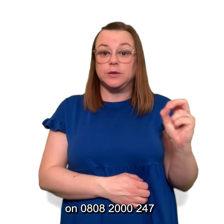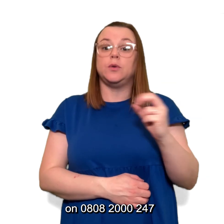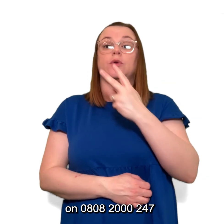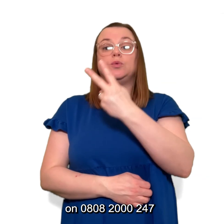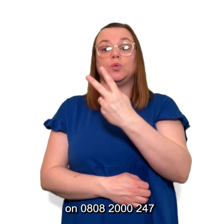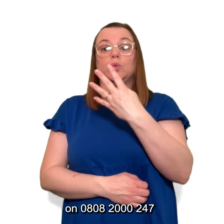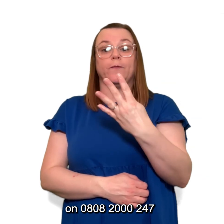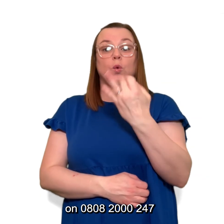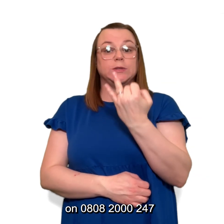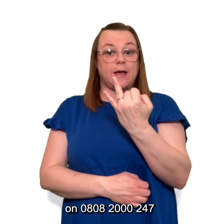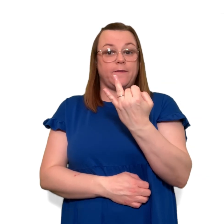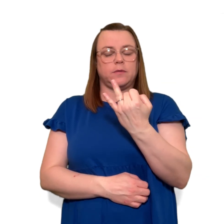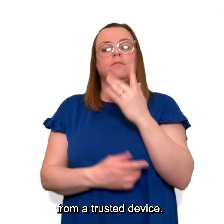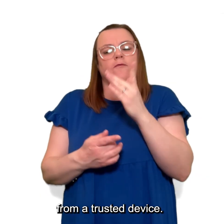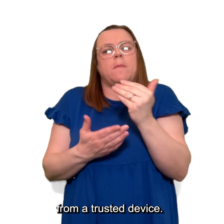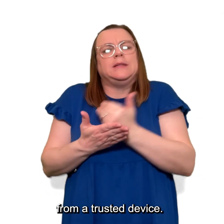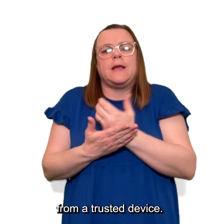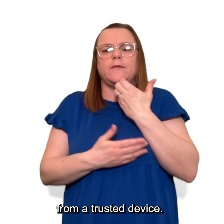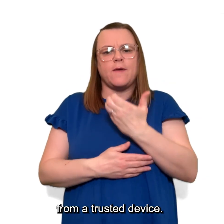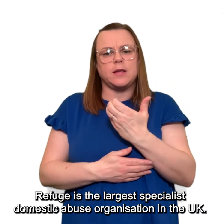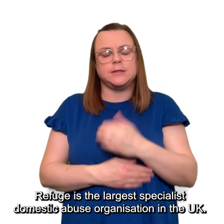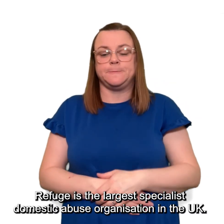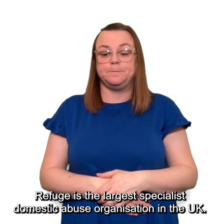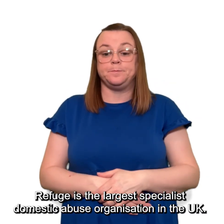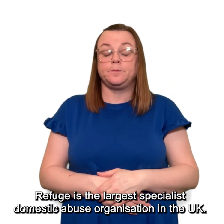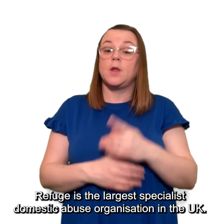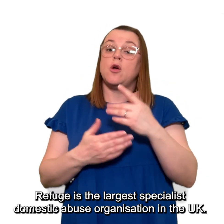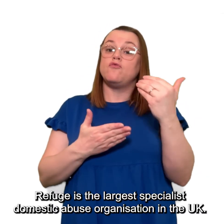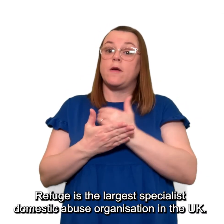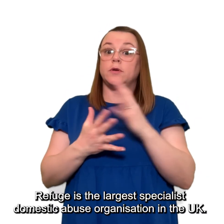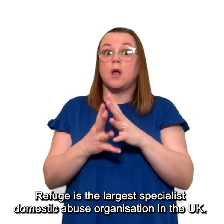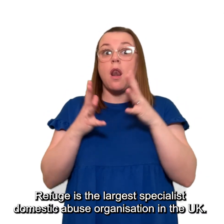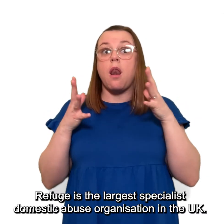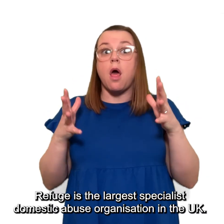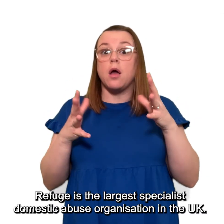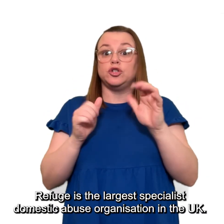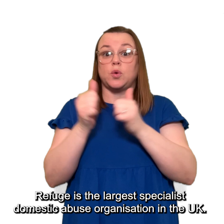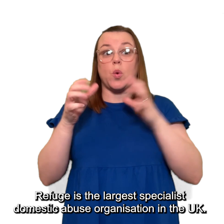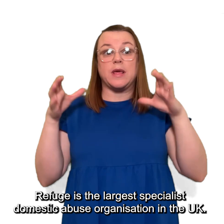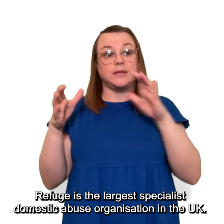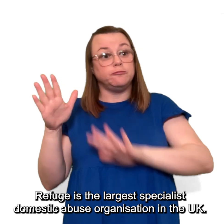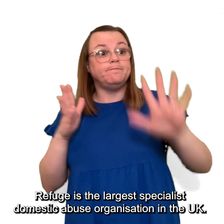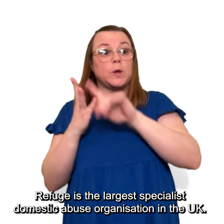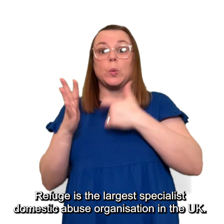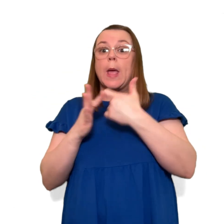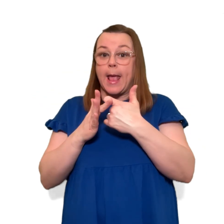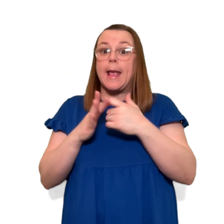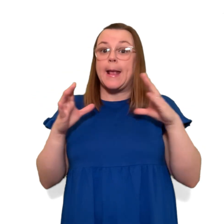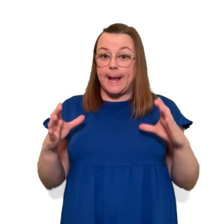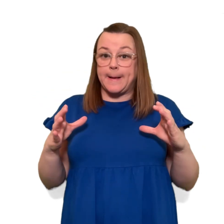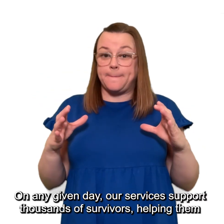2000 247 from a trusted device. Refuge is the largest specialist domestic abuse organisation in the